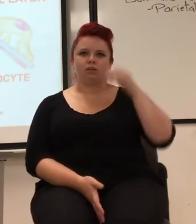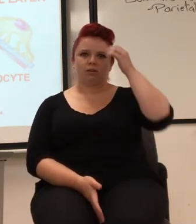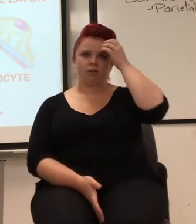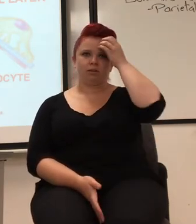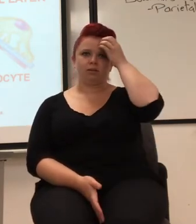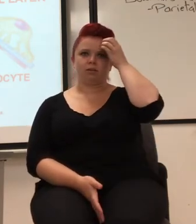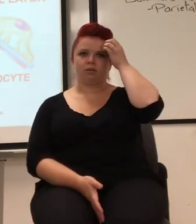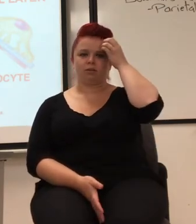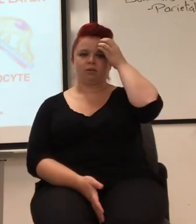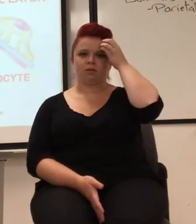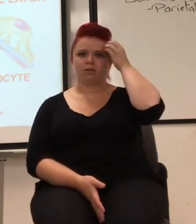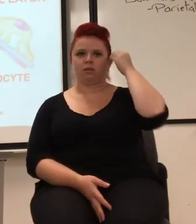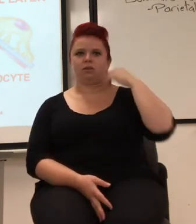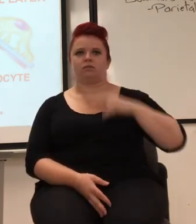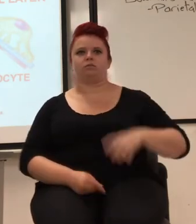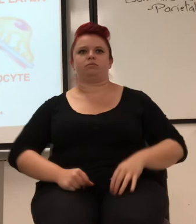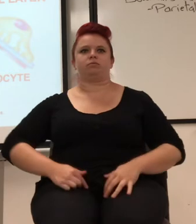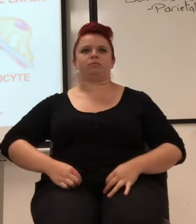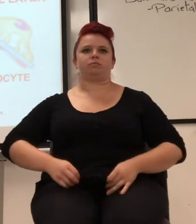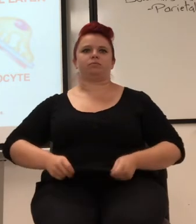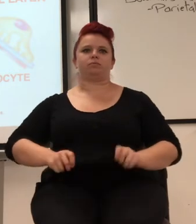basically has the capsule function.